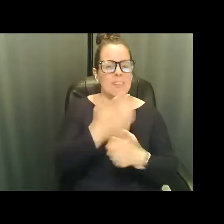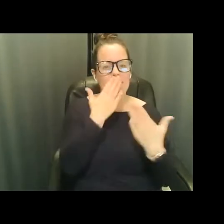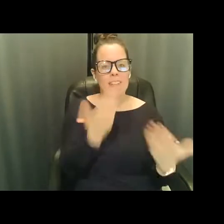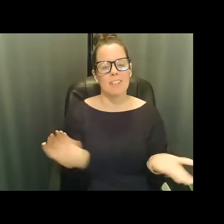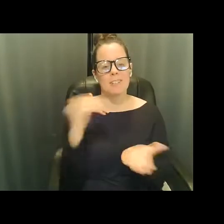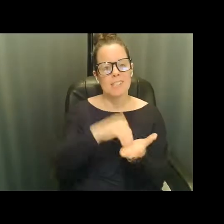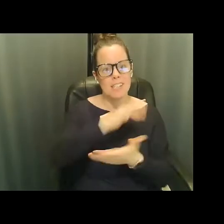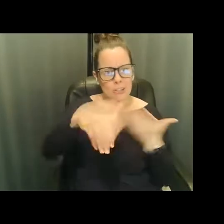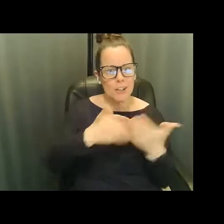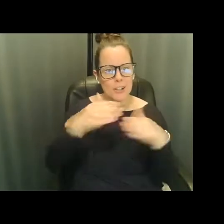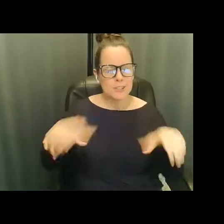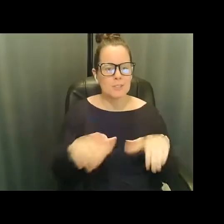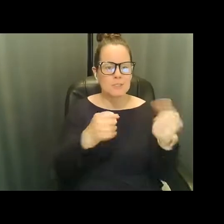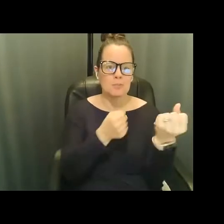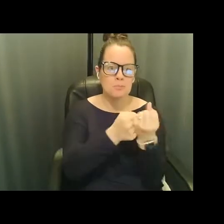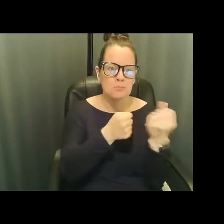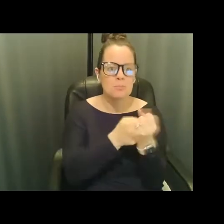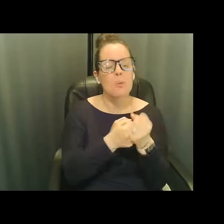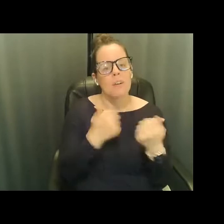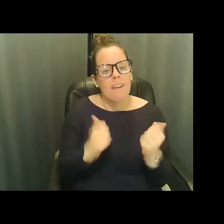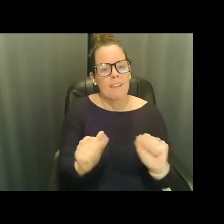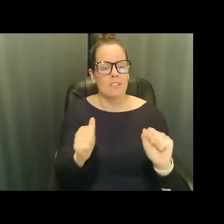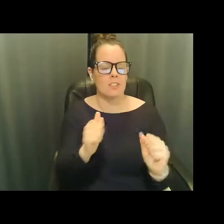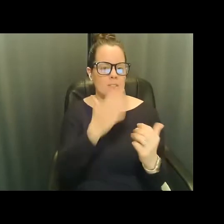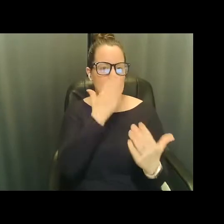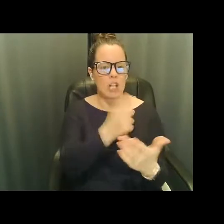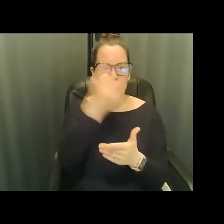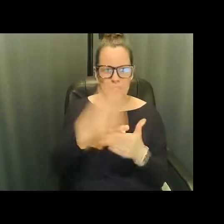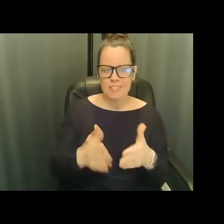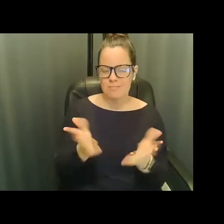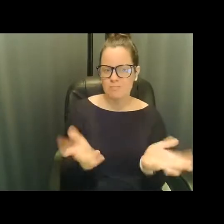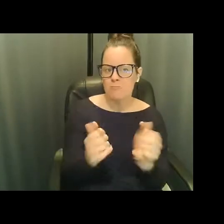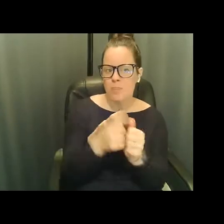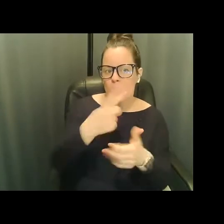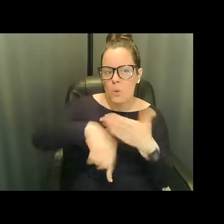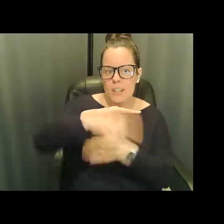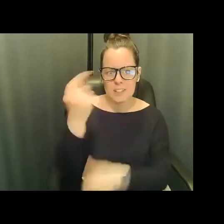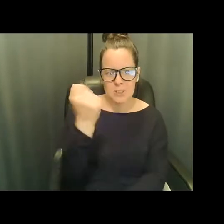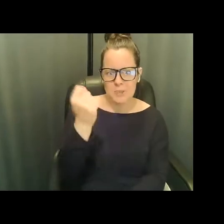for all you're doing to support our efforts. And we wish you a good weekend and we'll talk to you next Tuesday.